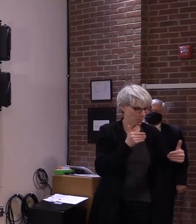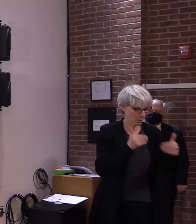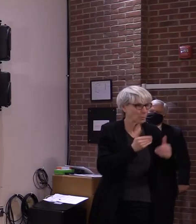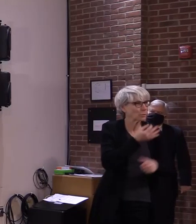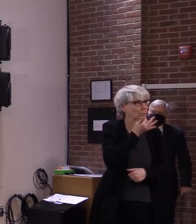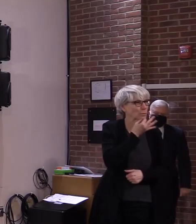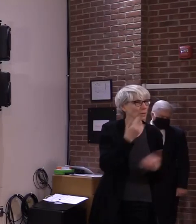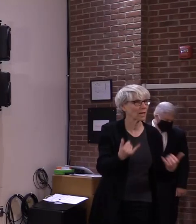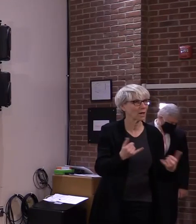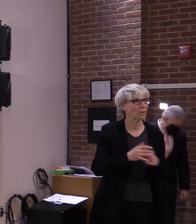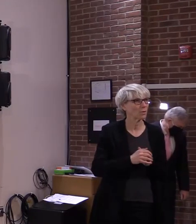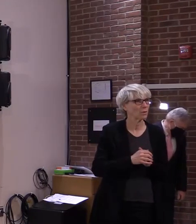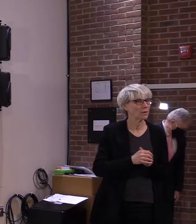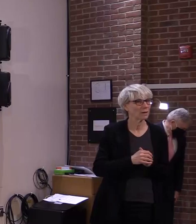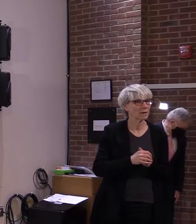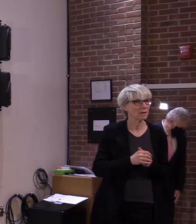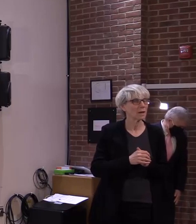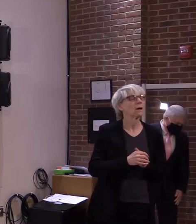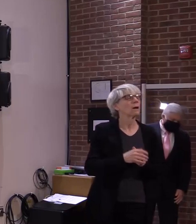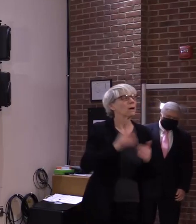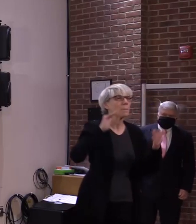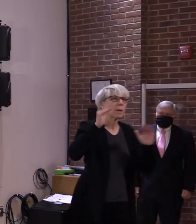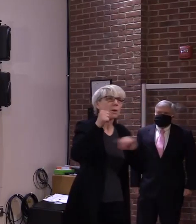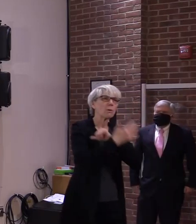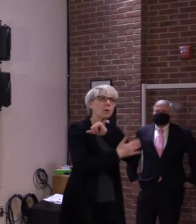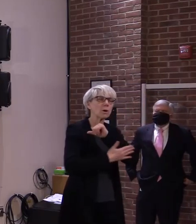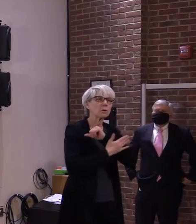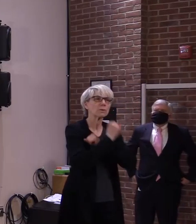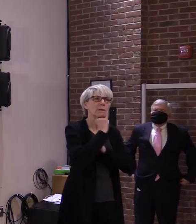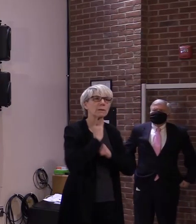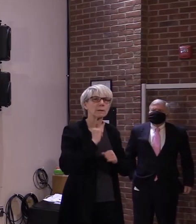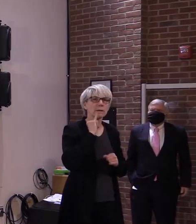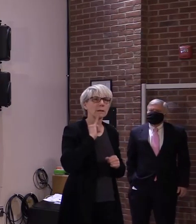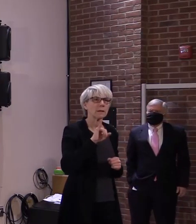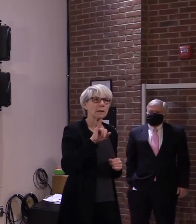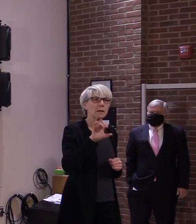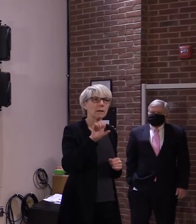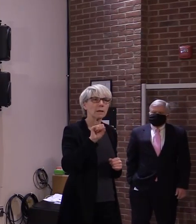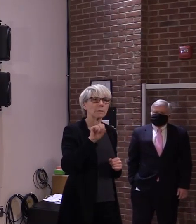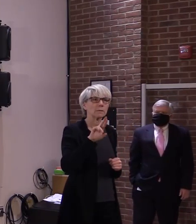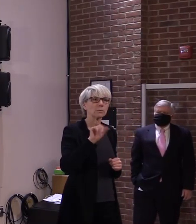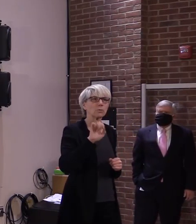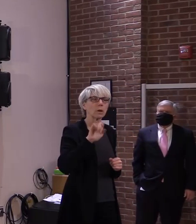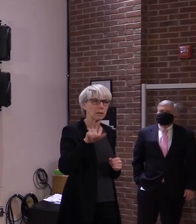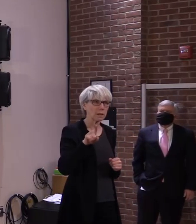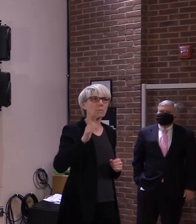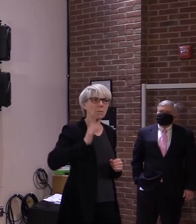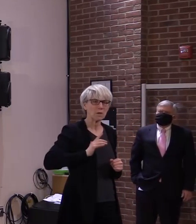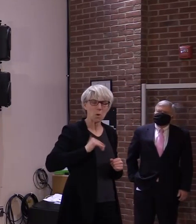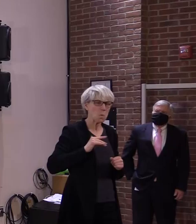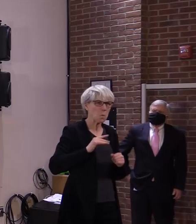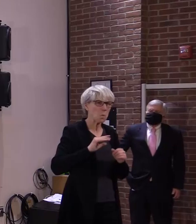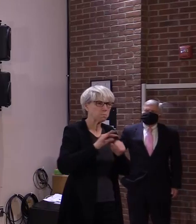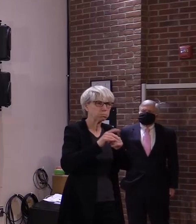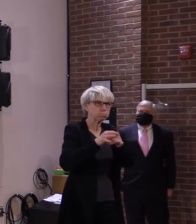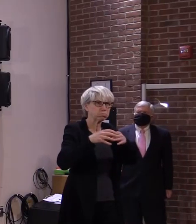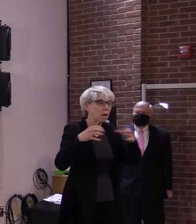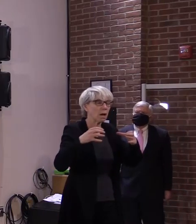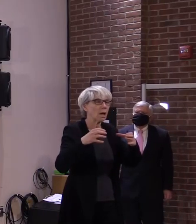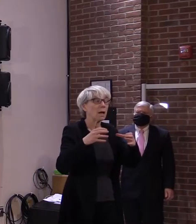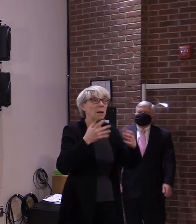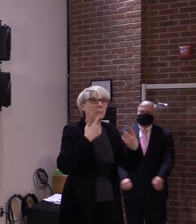We've seen some promising results from Israel, which was experiencing a high number of cases that dropped off precipitously when